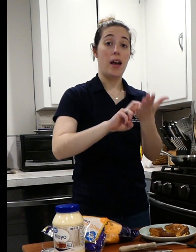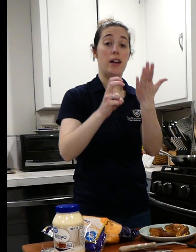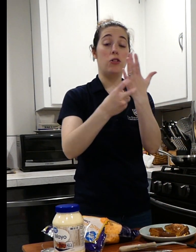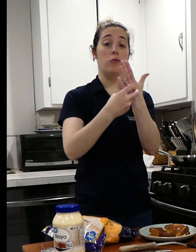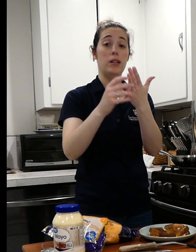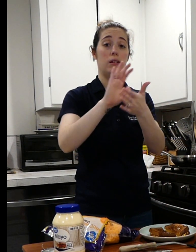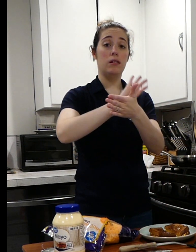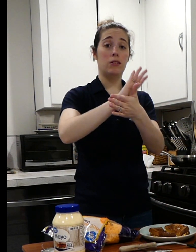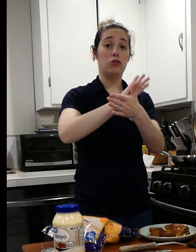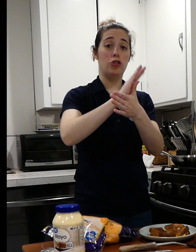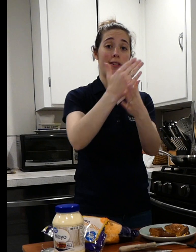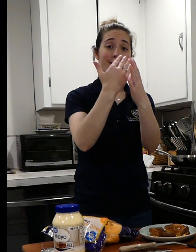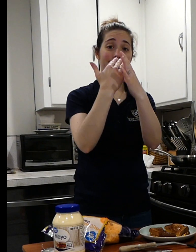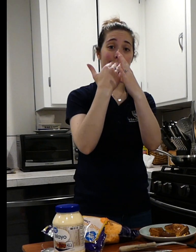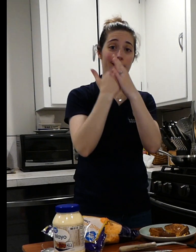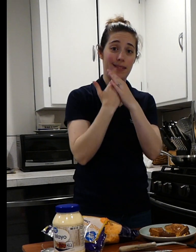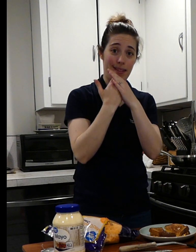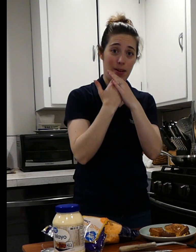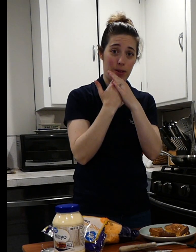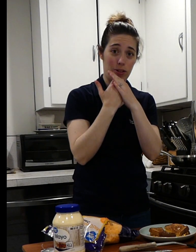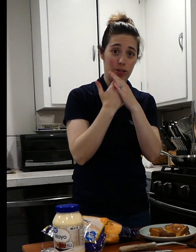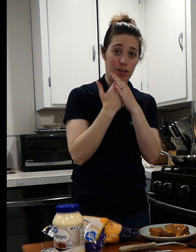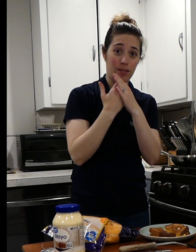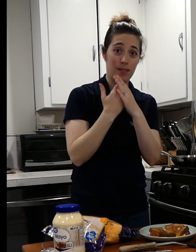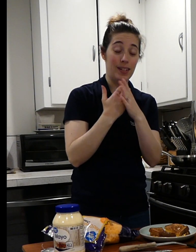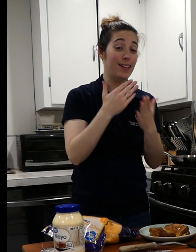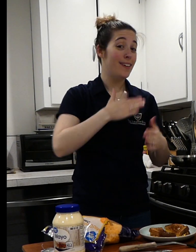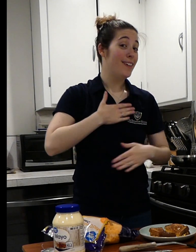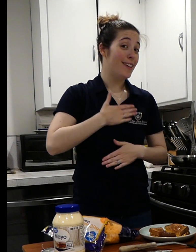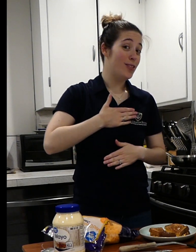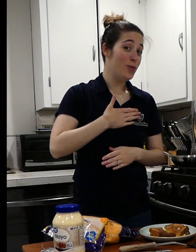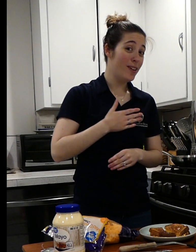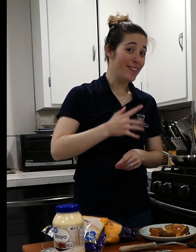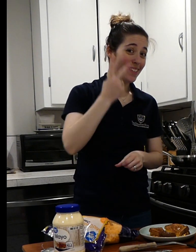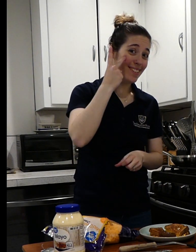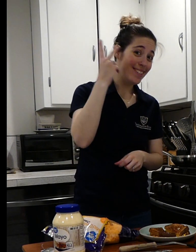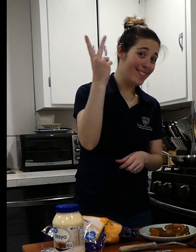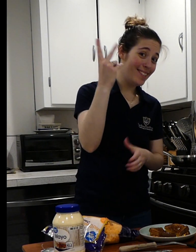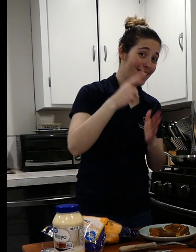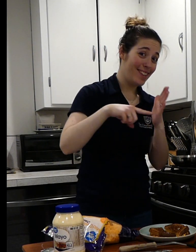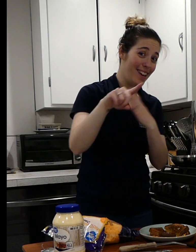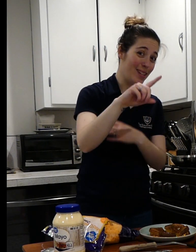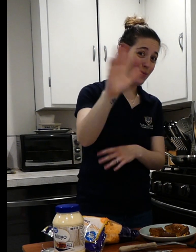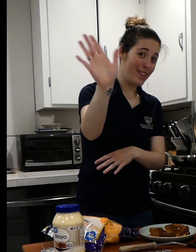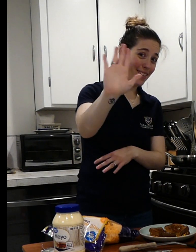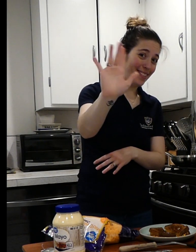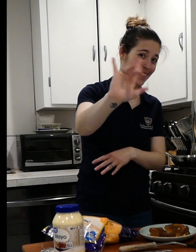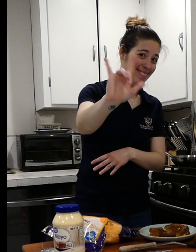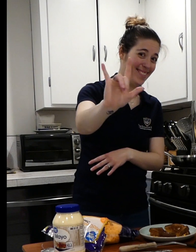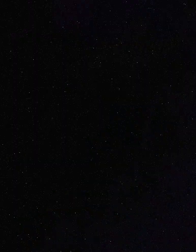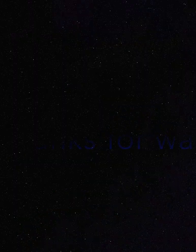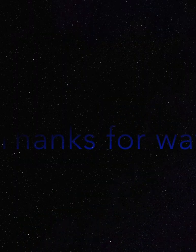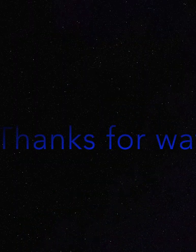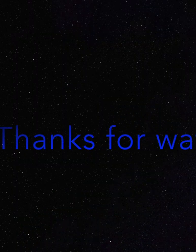A grilled cheese sandwich. Enjoy. See you next week.